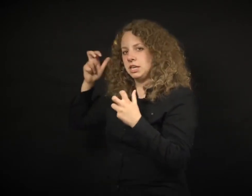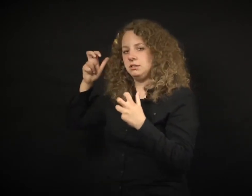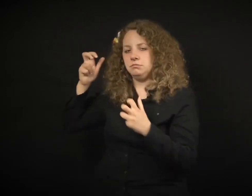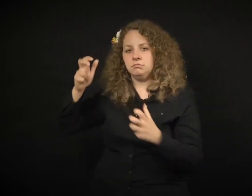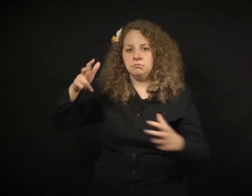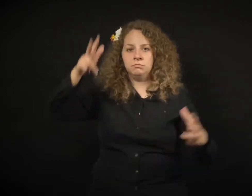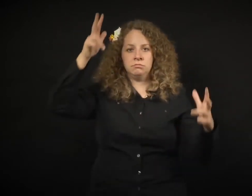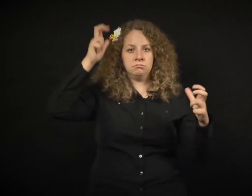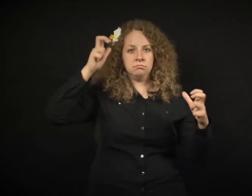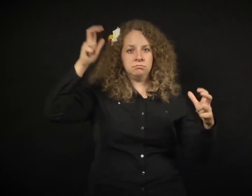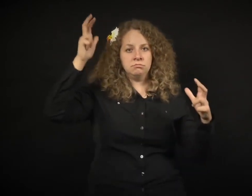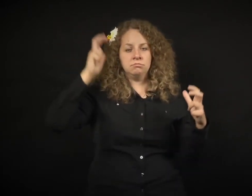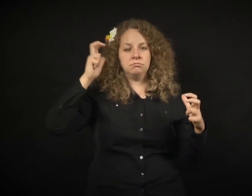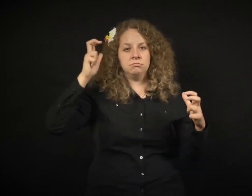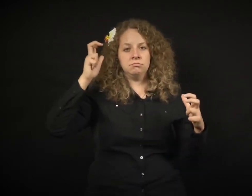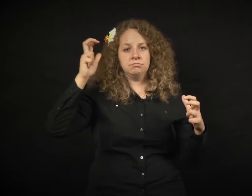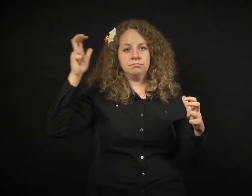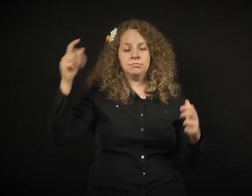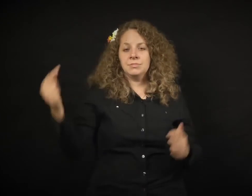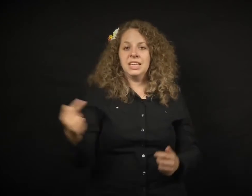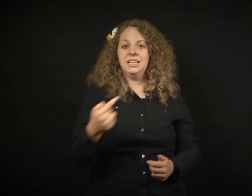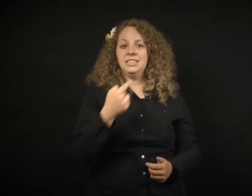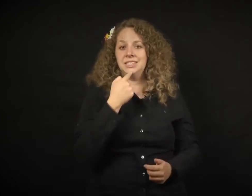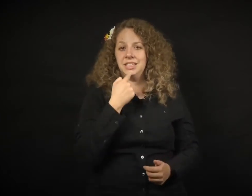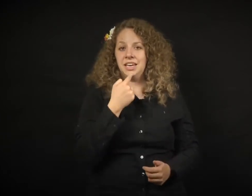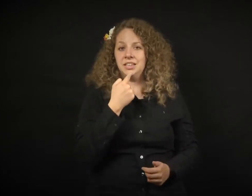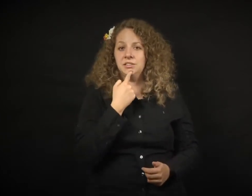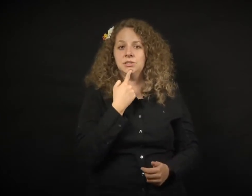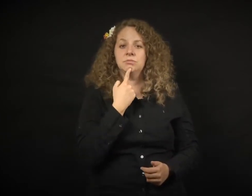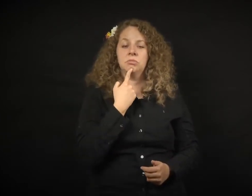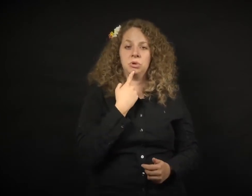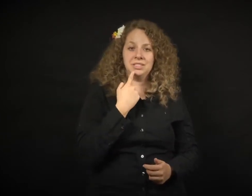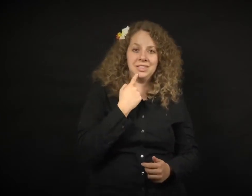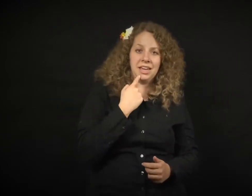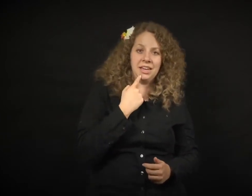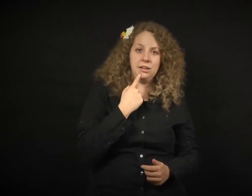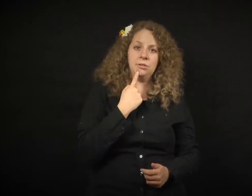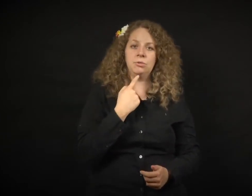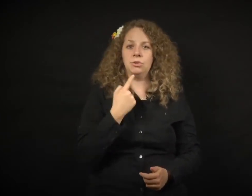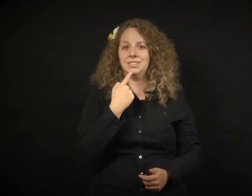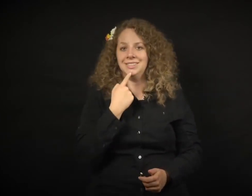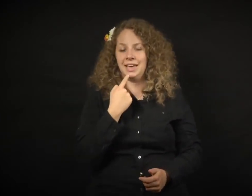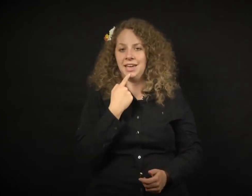Satan. It says, or said, or say.